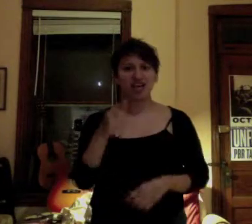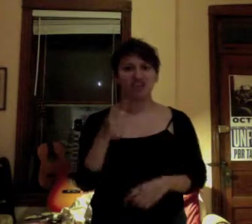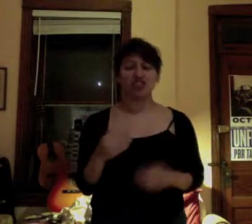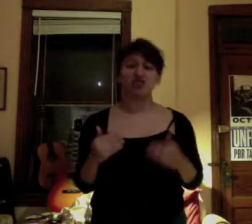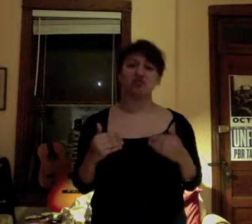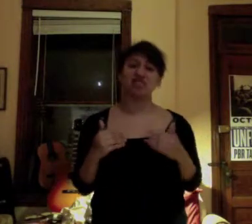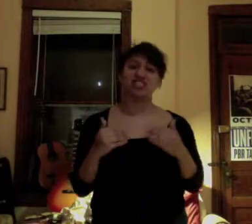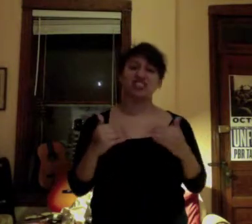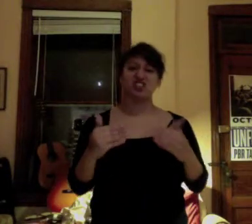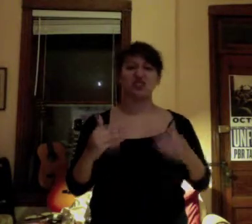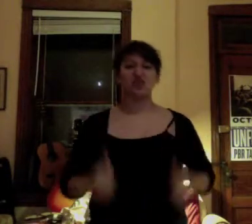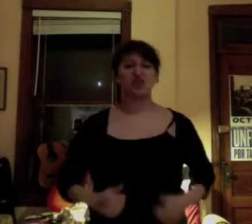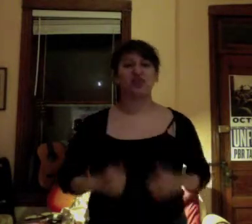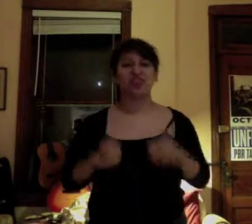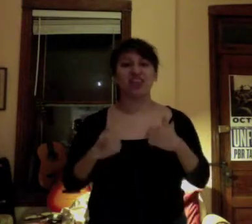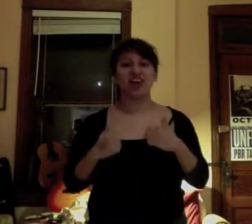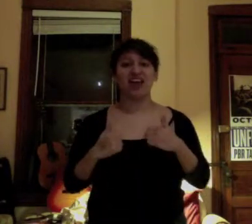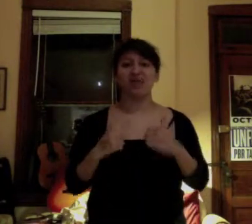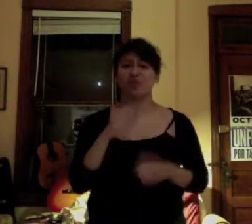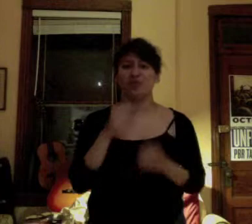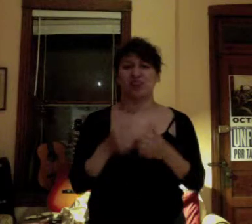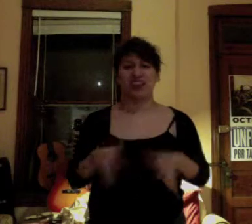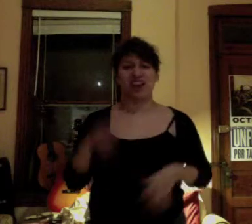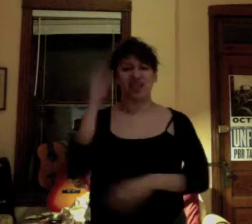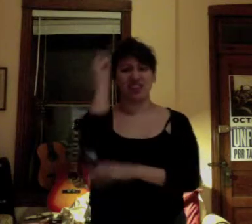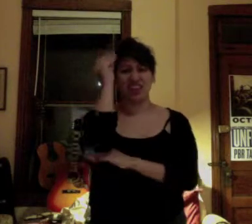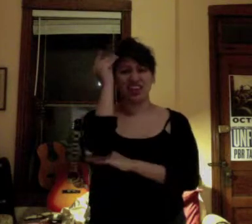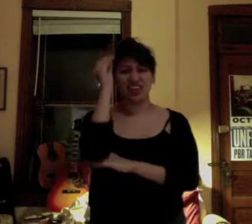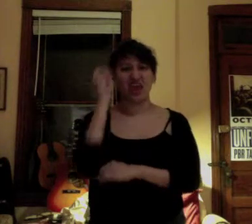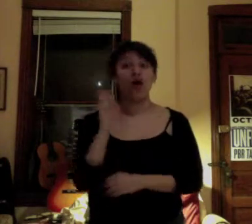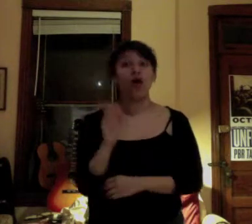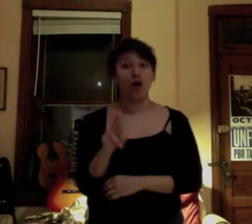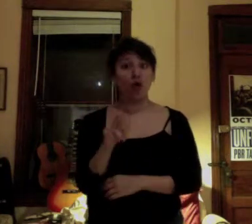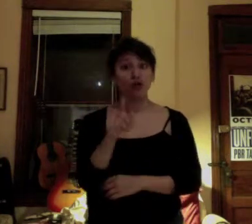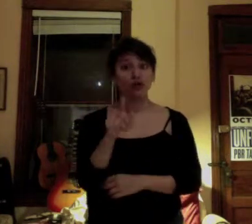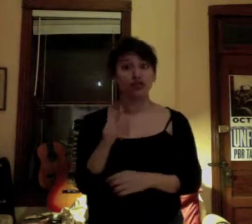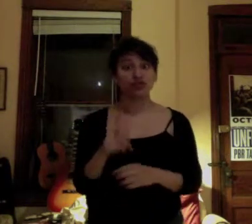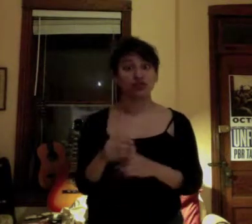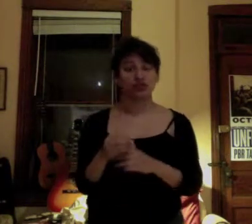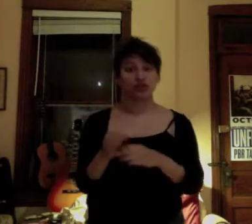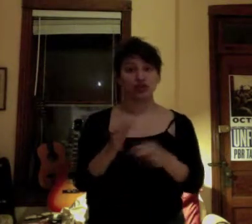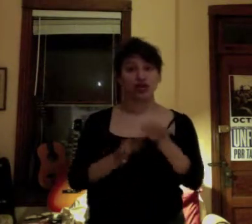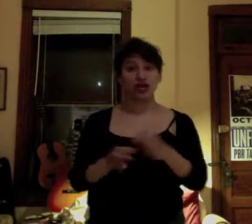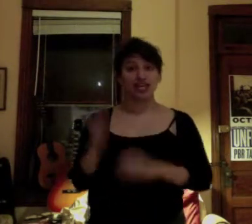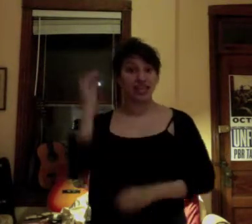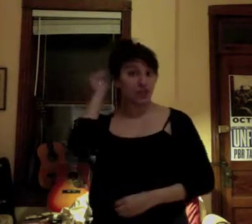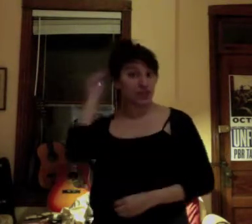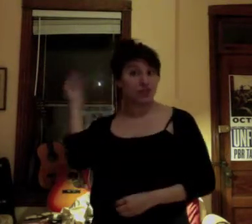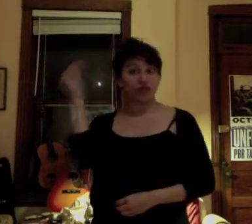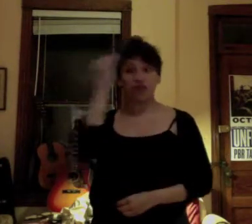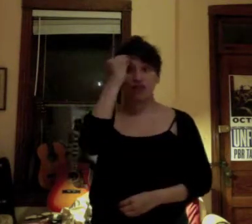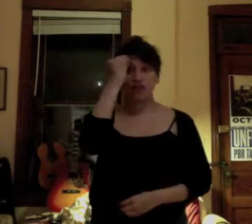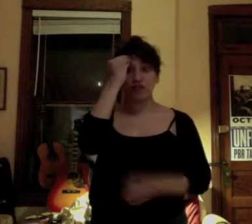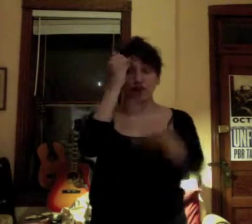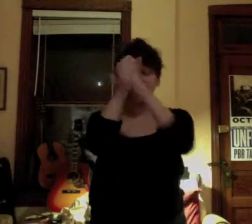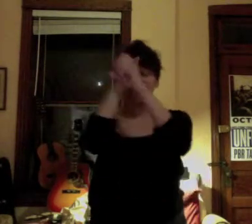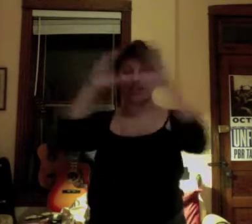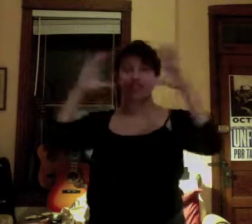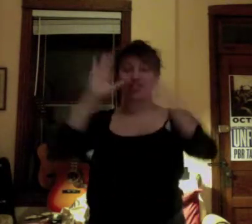do you always keep in the forefront of your mind a vision of your beautiful cathedral? Our minds